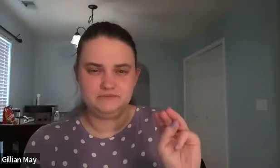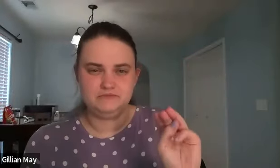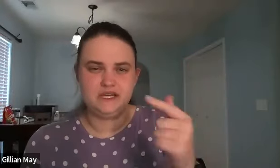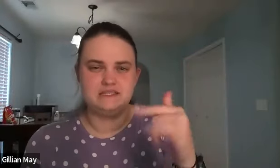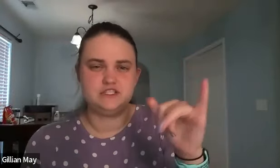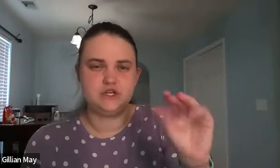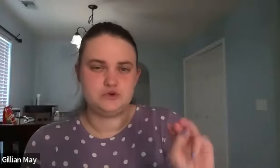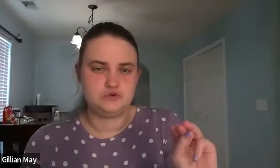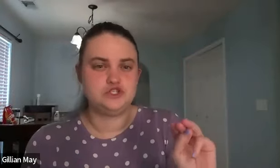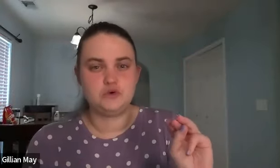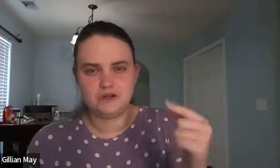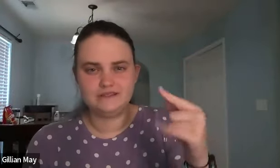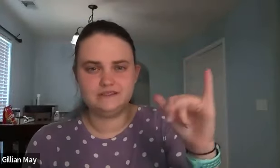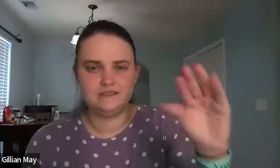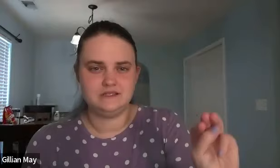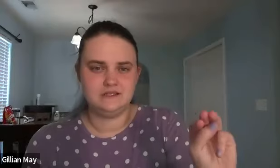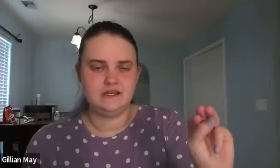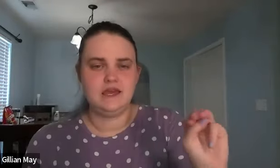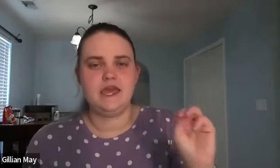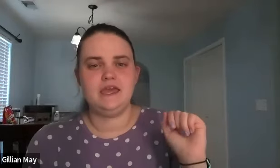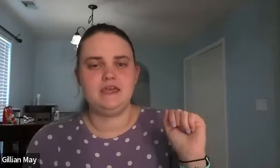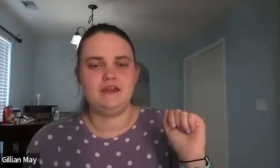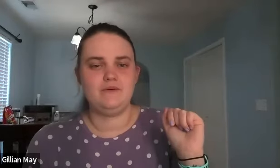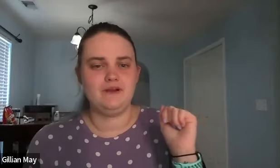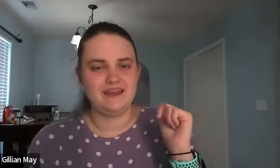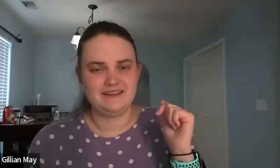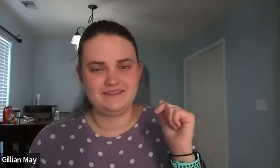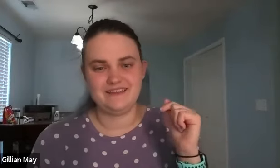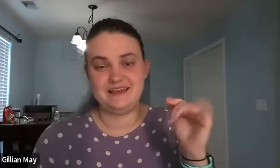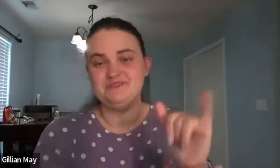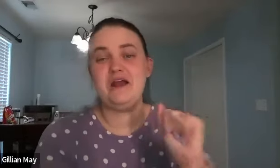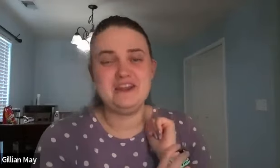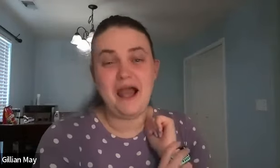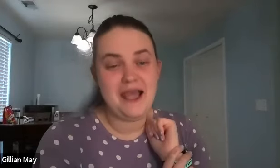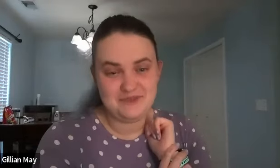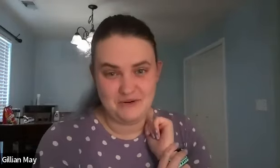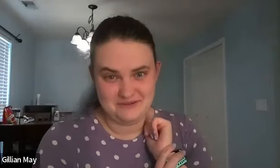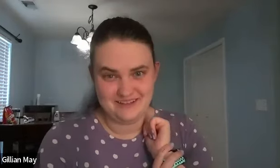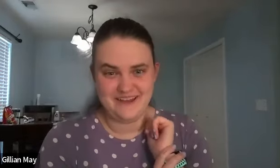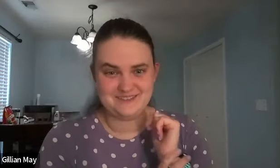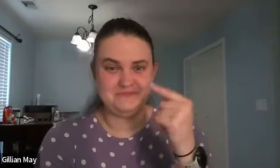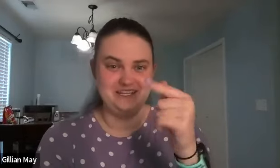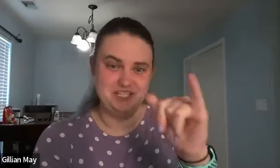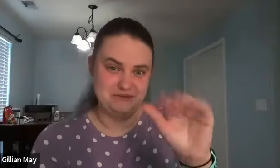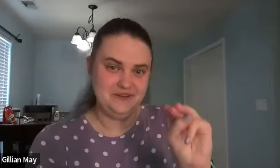gym because it's so short. And one kind of thing that I'm sorry, I know I'm going really fast with my gym,